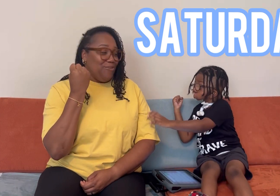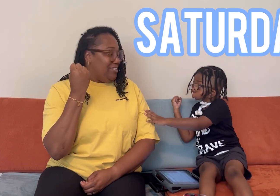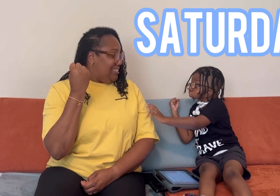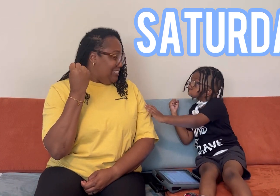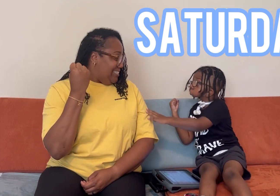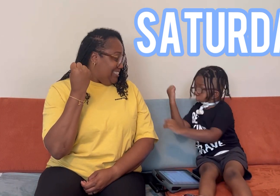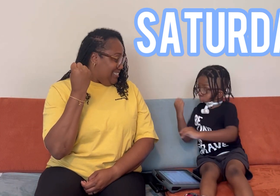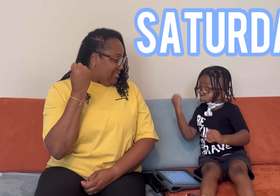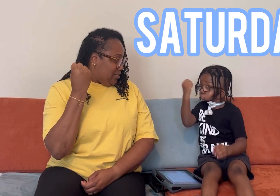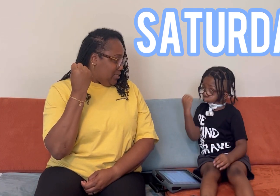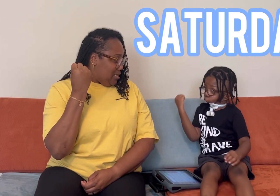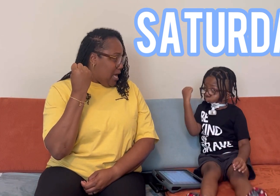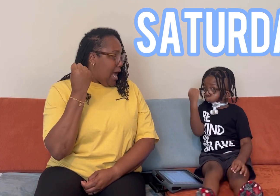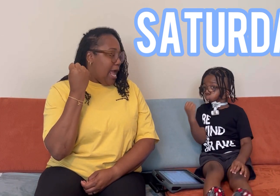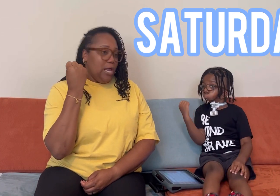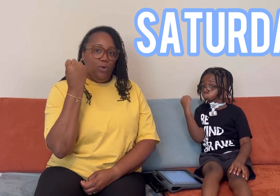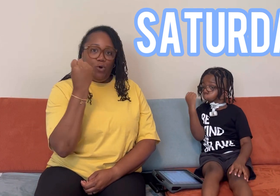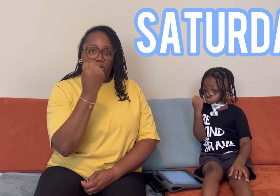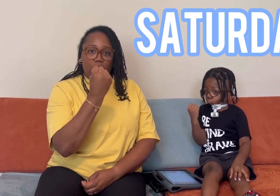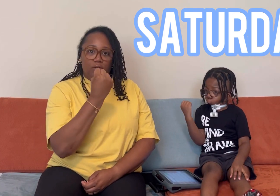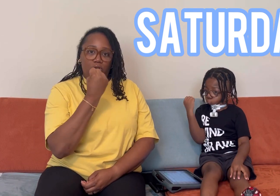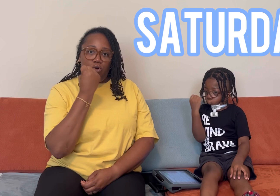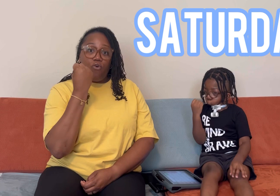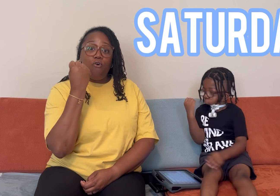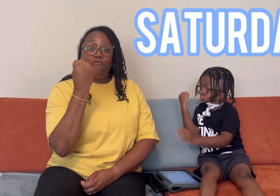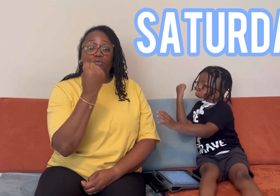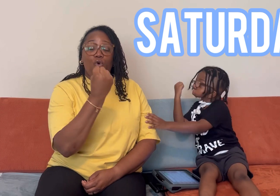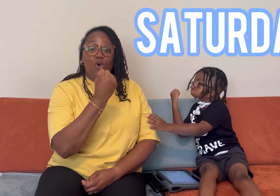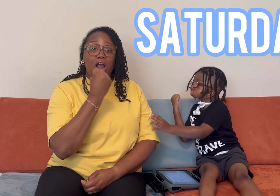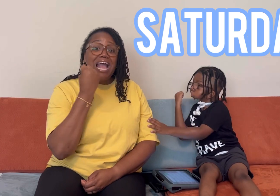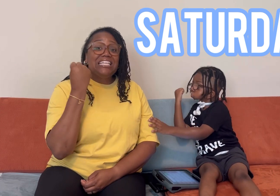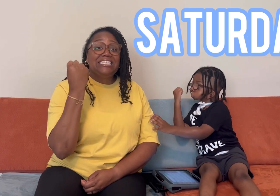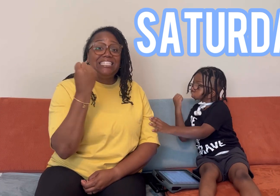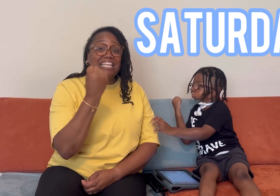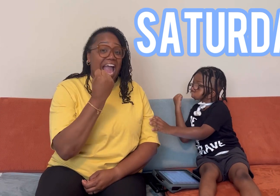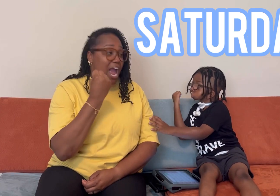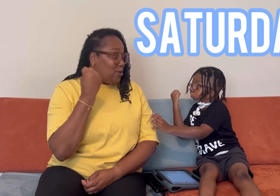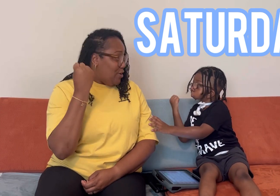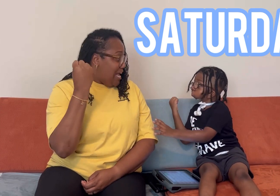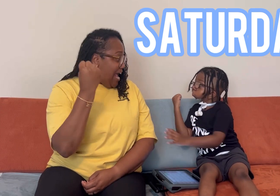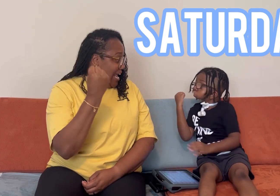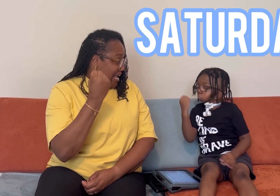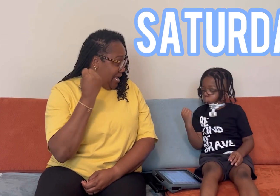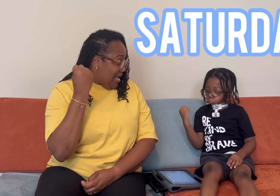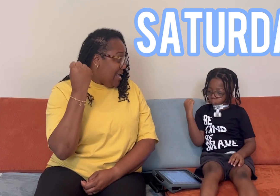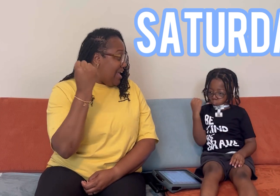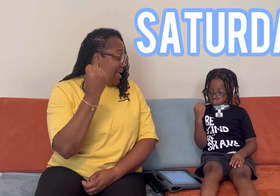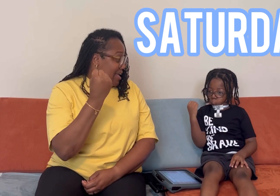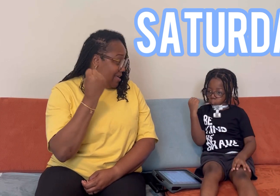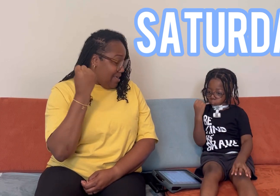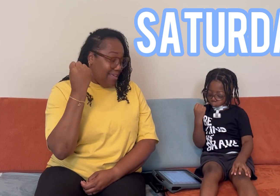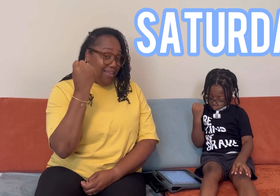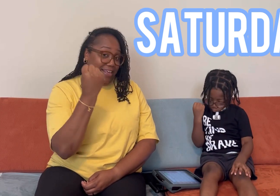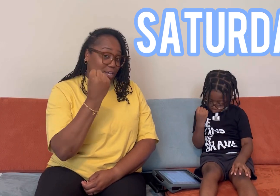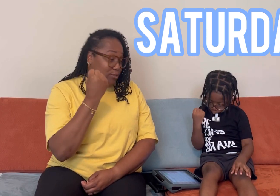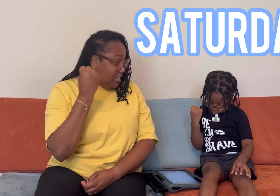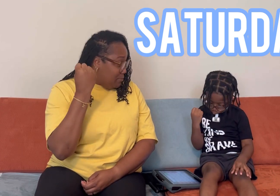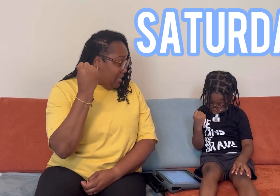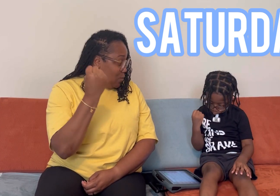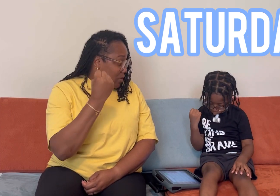and we go in a circle for Saturday. Can you tell them again what